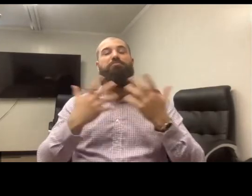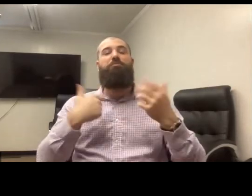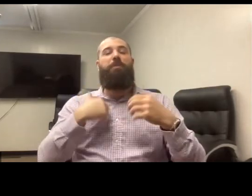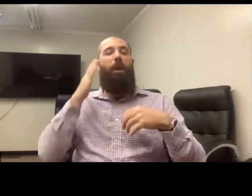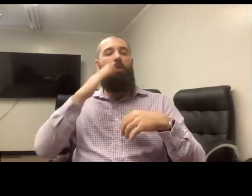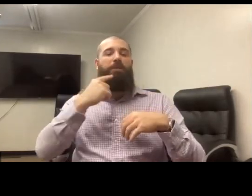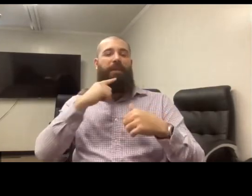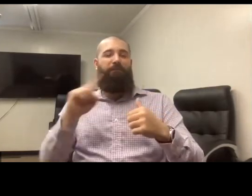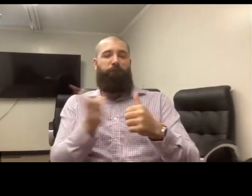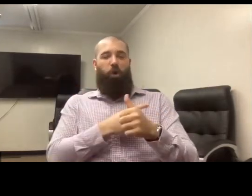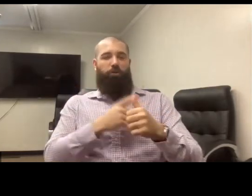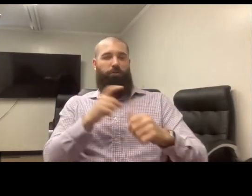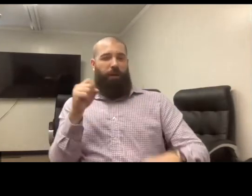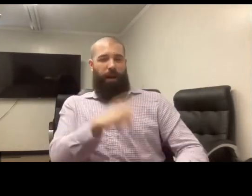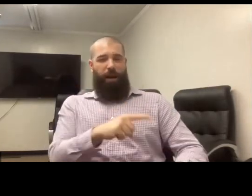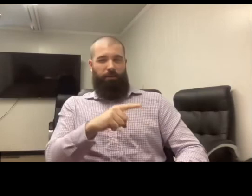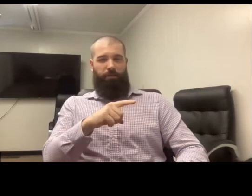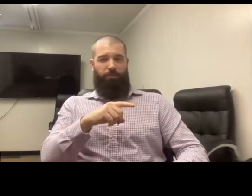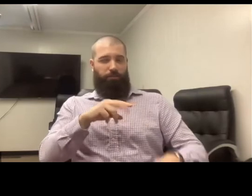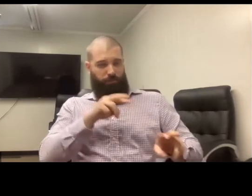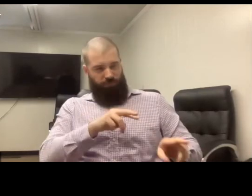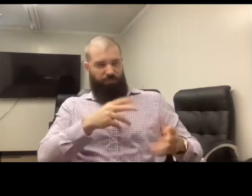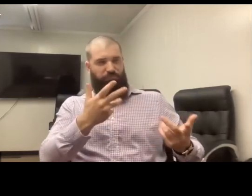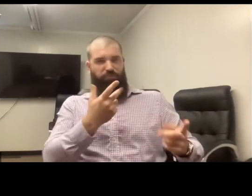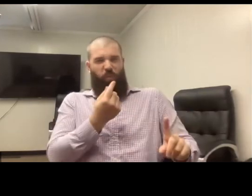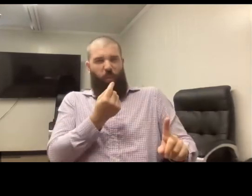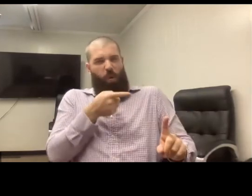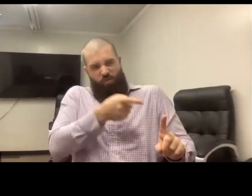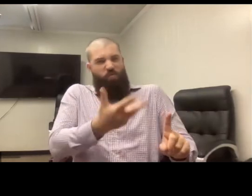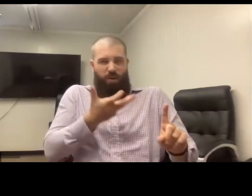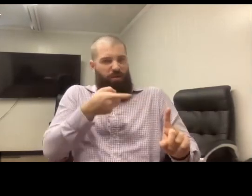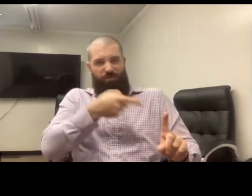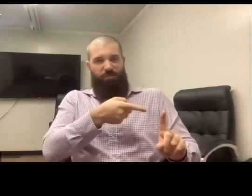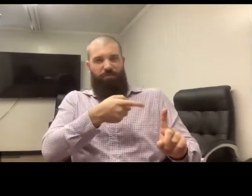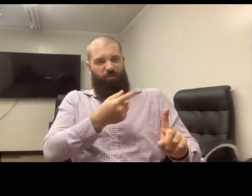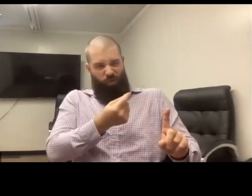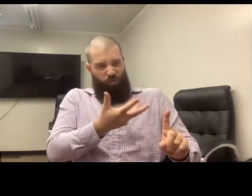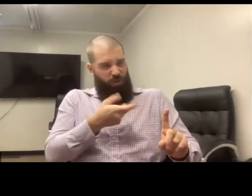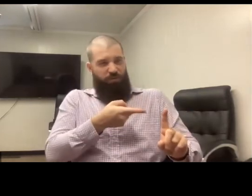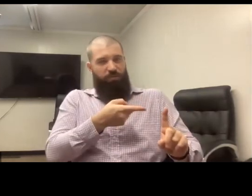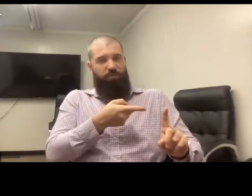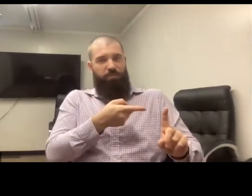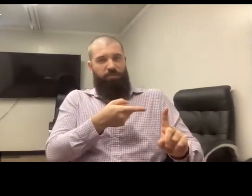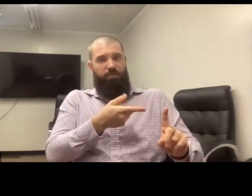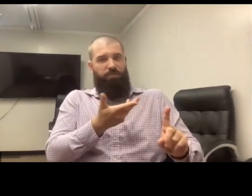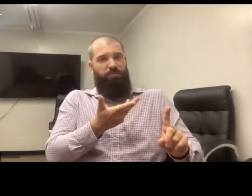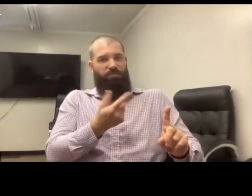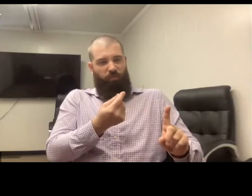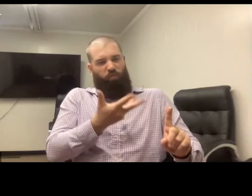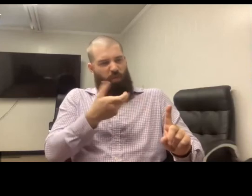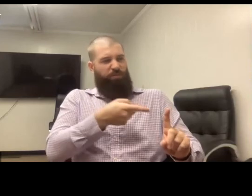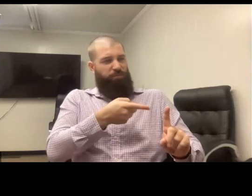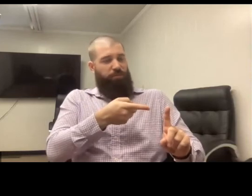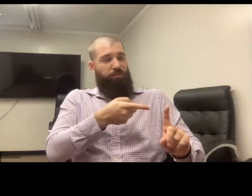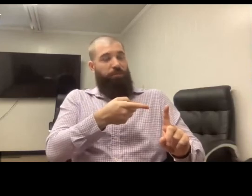maybe is, maybe I would say first to ask, what do you want? Ask her, what does she